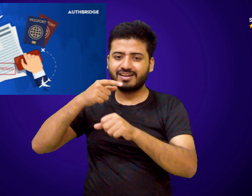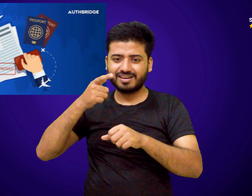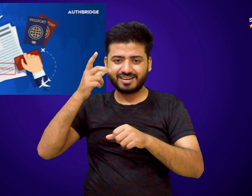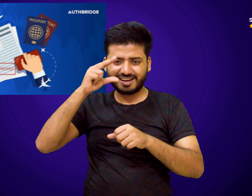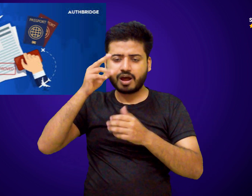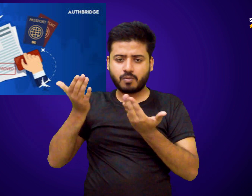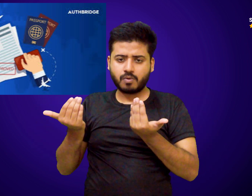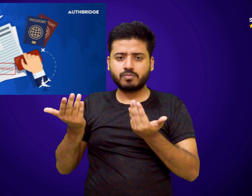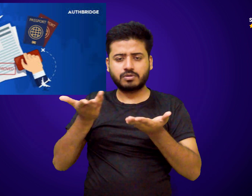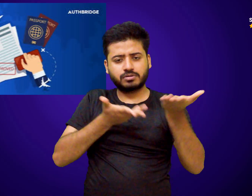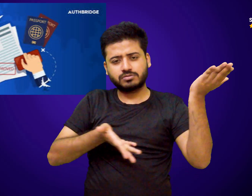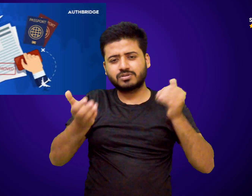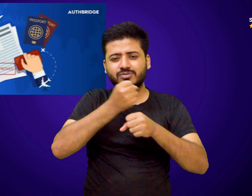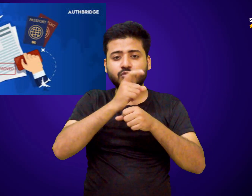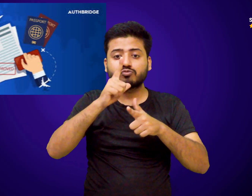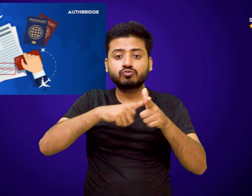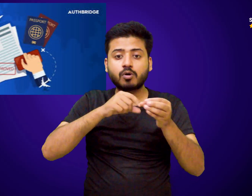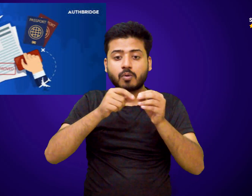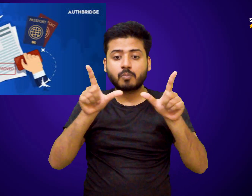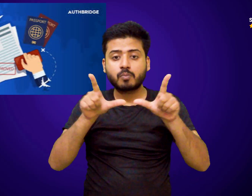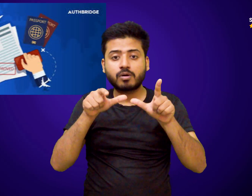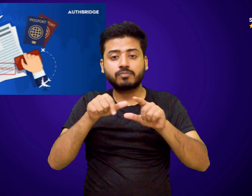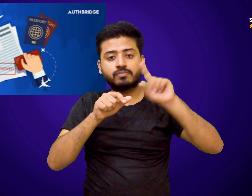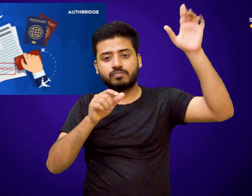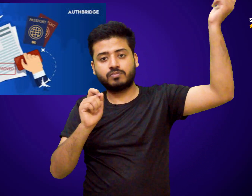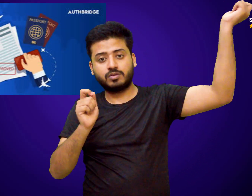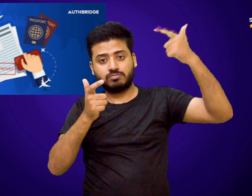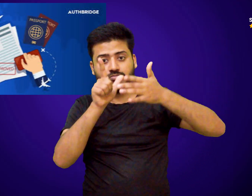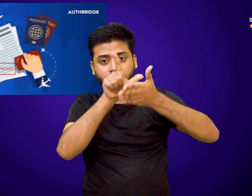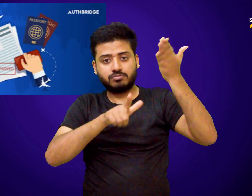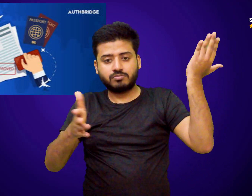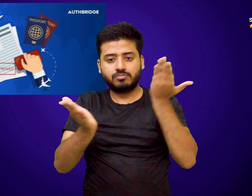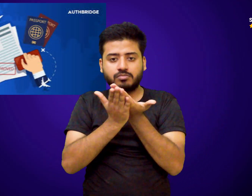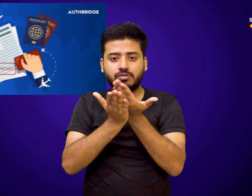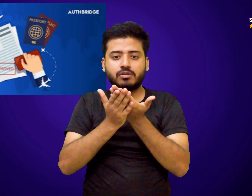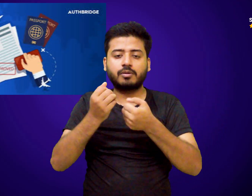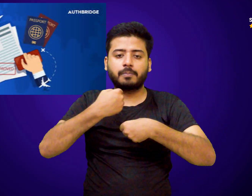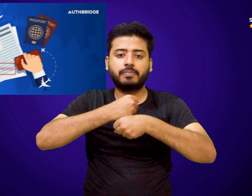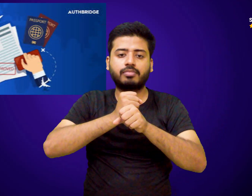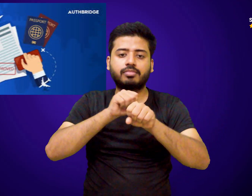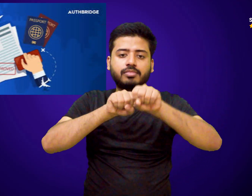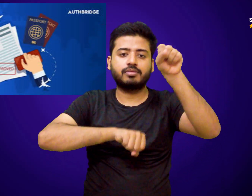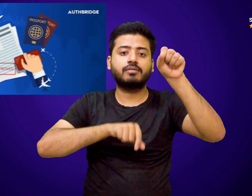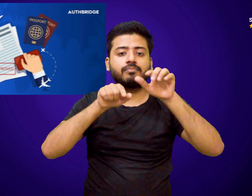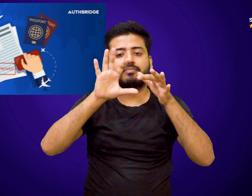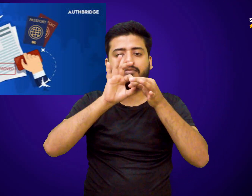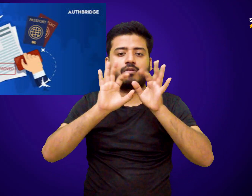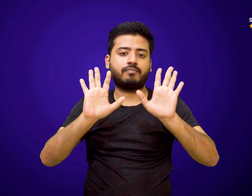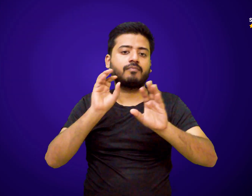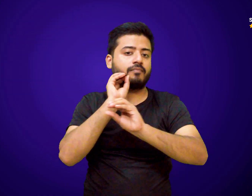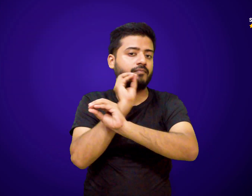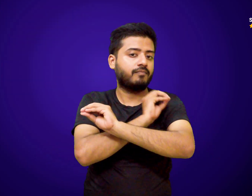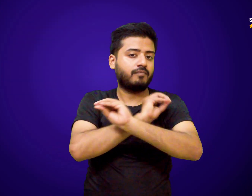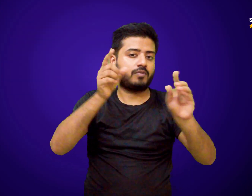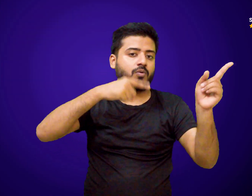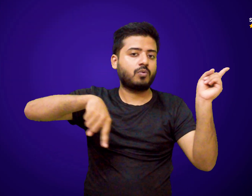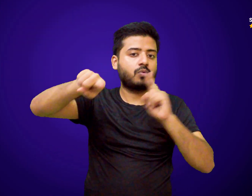and not a financial record like a passbook. However, a bank passbook can be used as a document for address proof during the